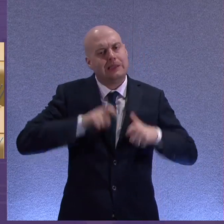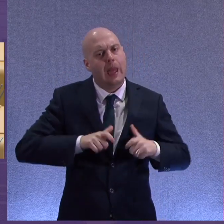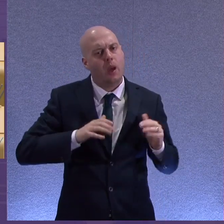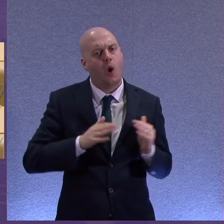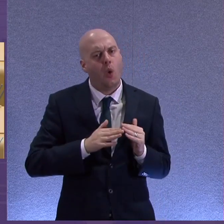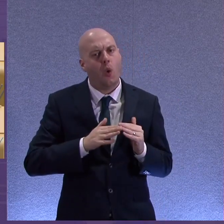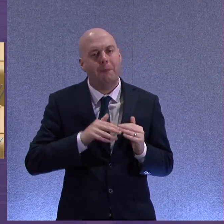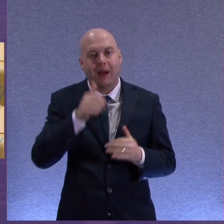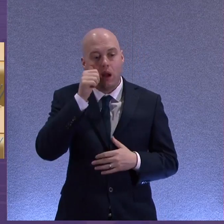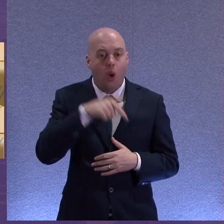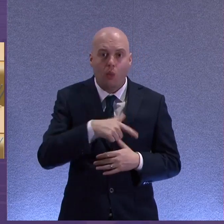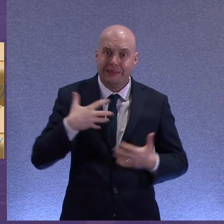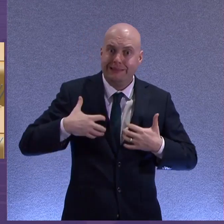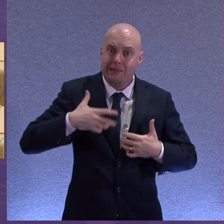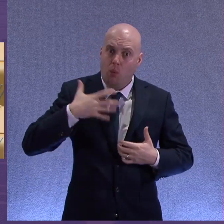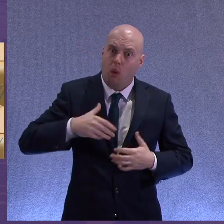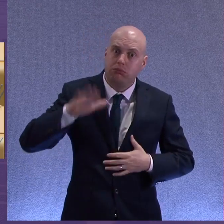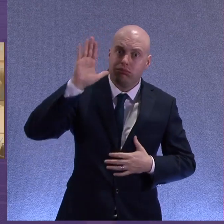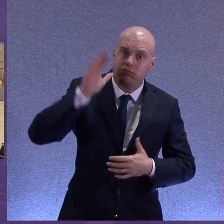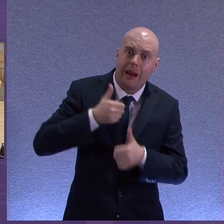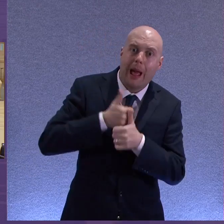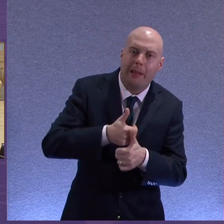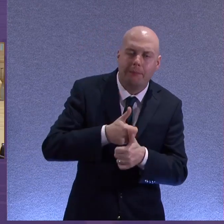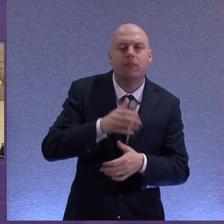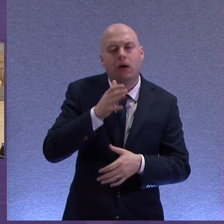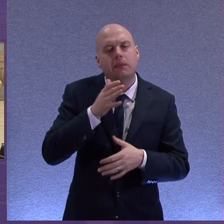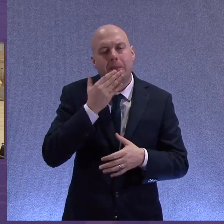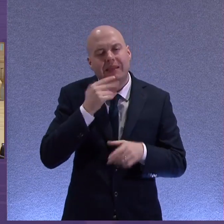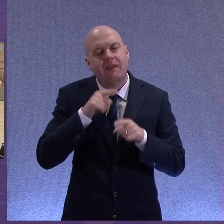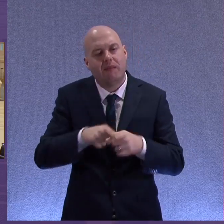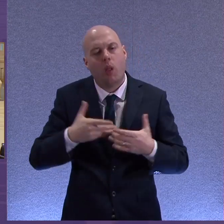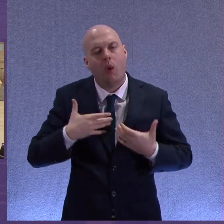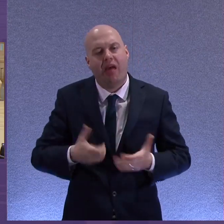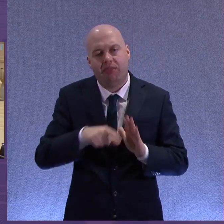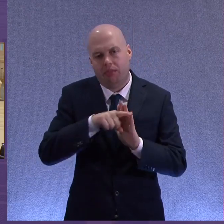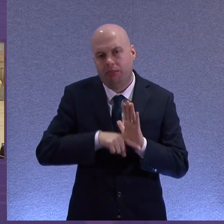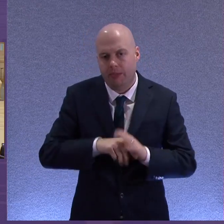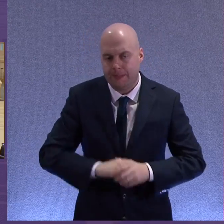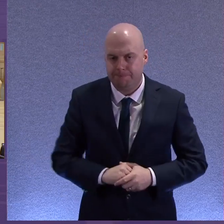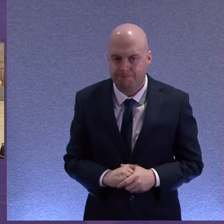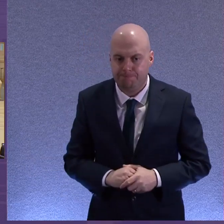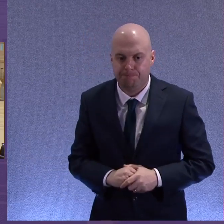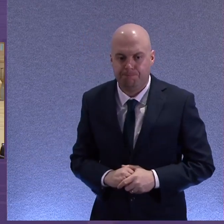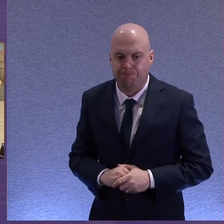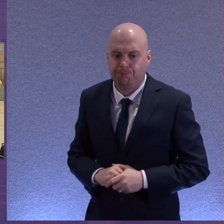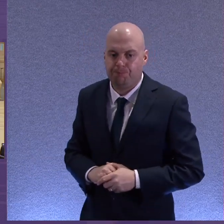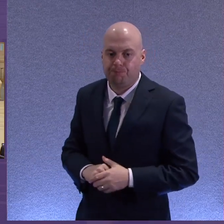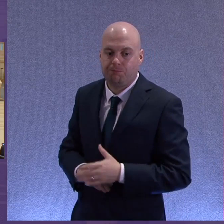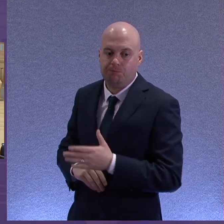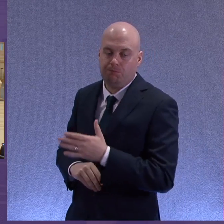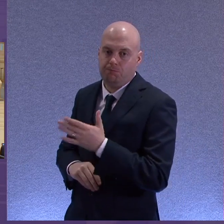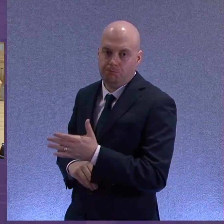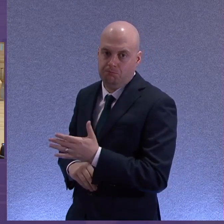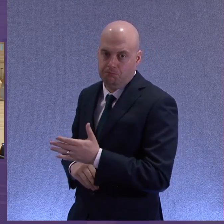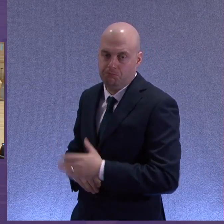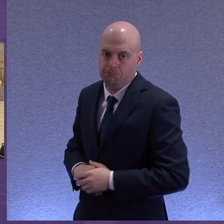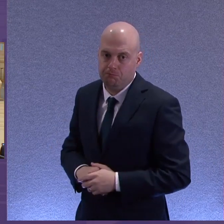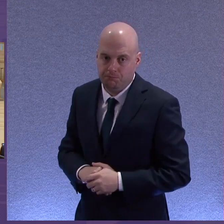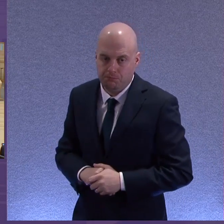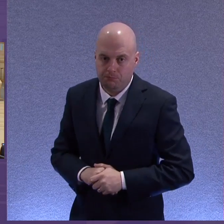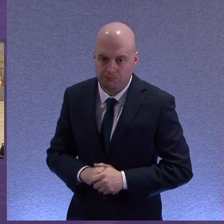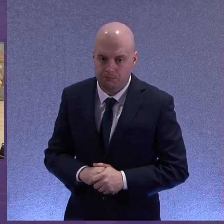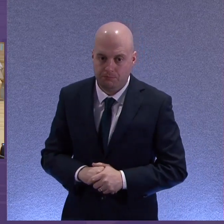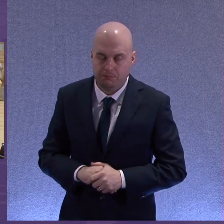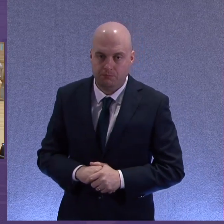that volunteering effort can continue. Roger Fraser to be followed by Jackie Bailey. Thank you, Presiding Officer. I have another issue around